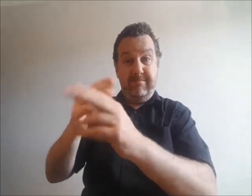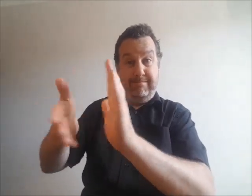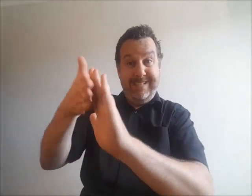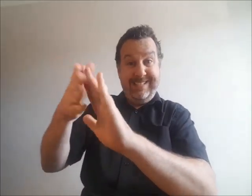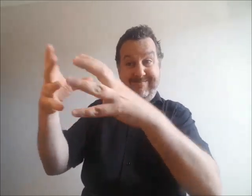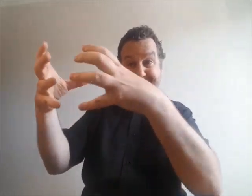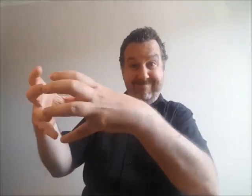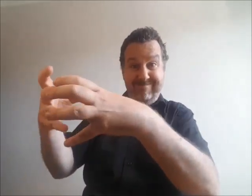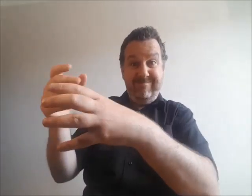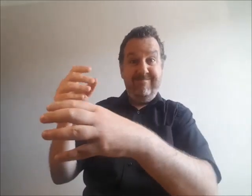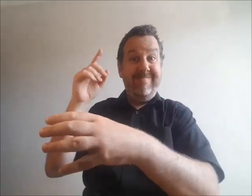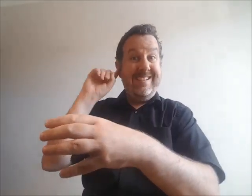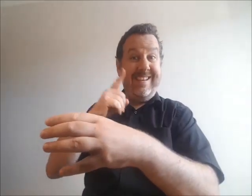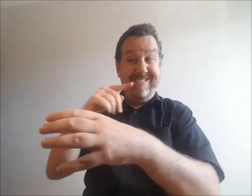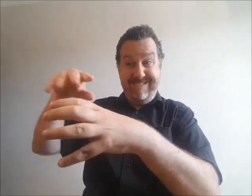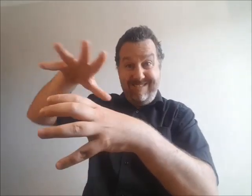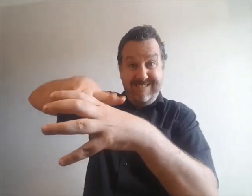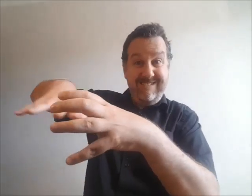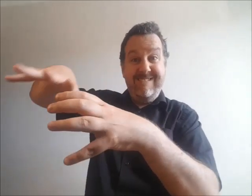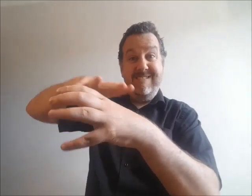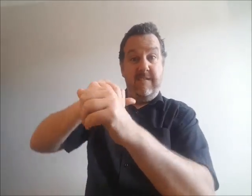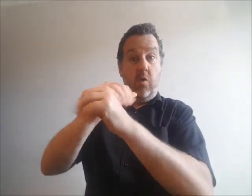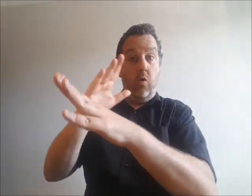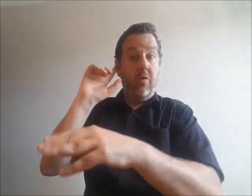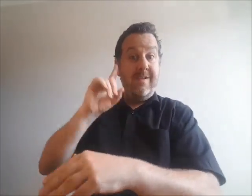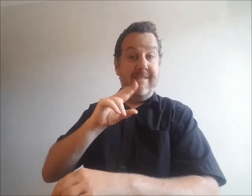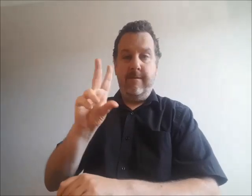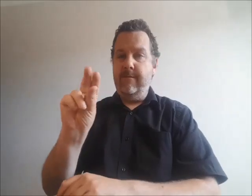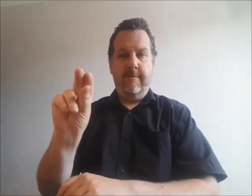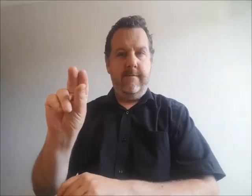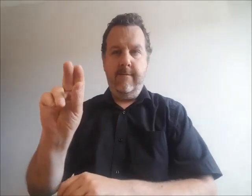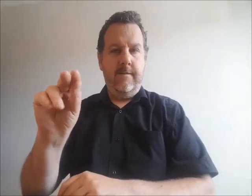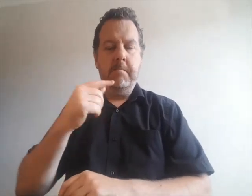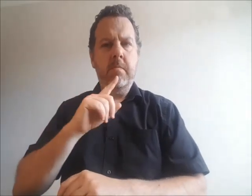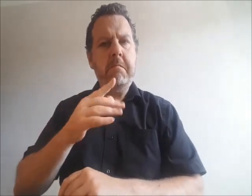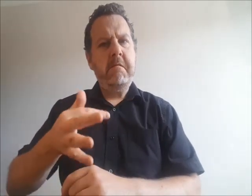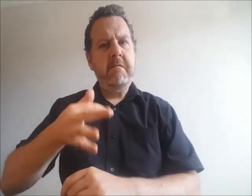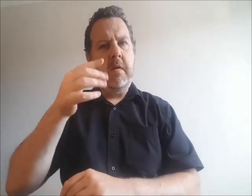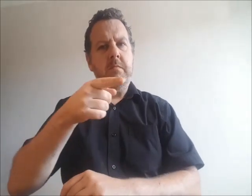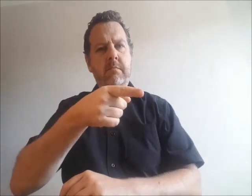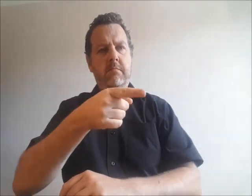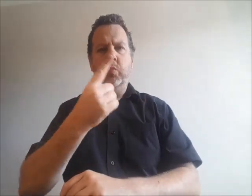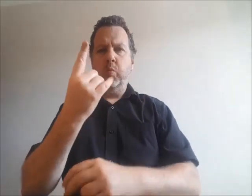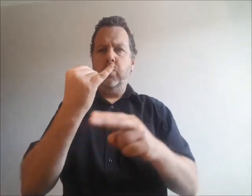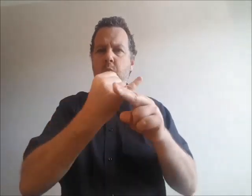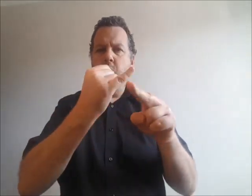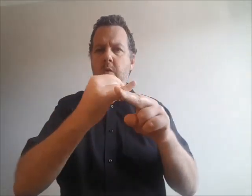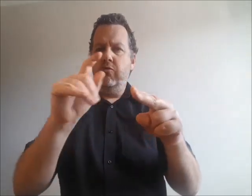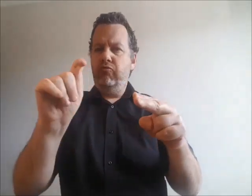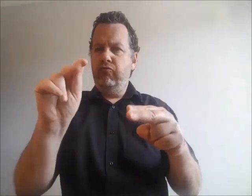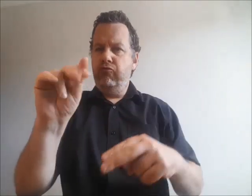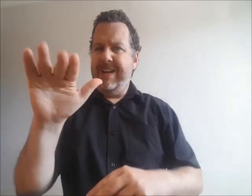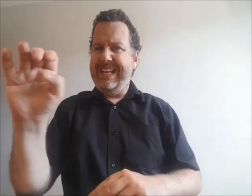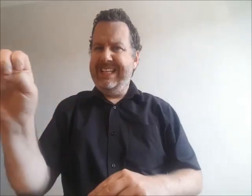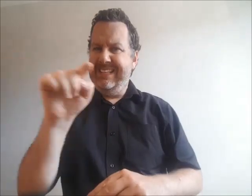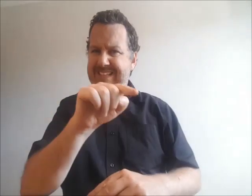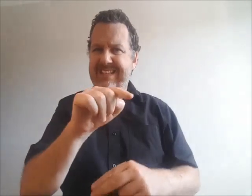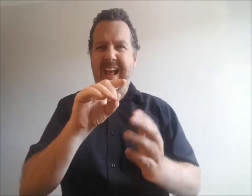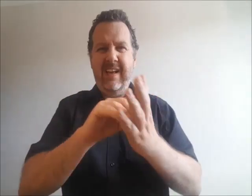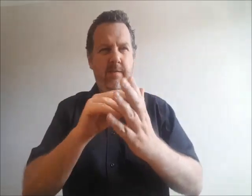about what might not be a school, like a physical building full of deaf children in Tralee. But what I'm saying is, it